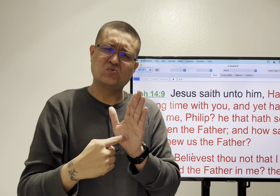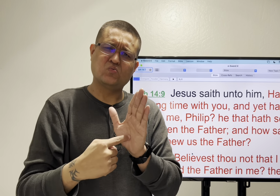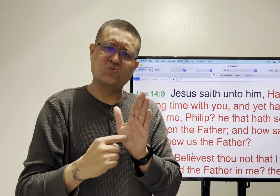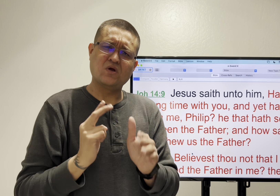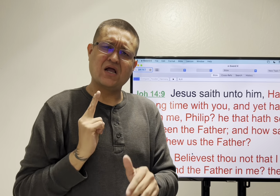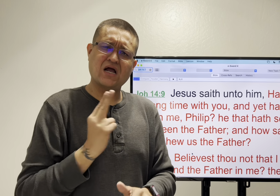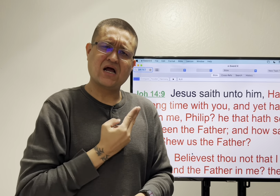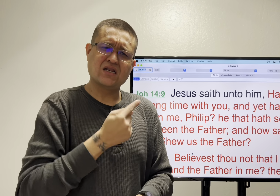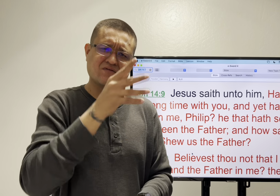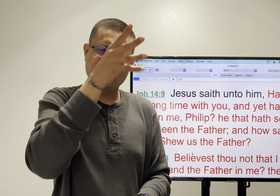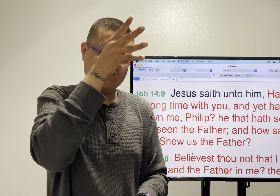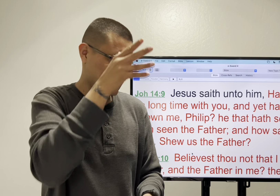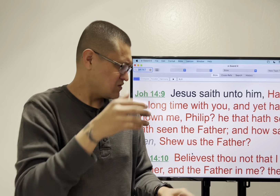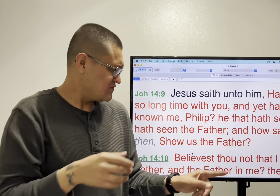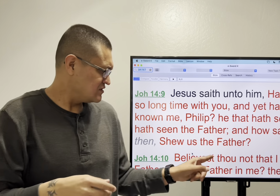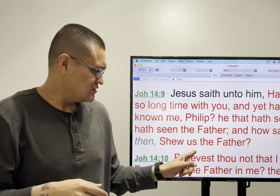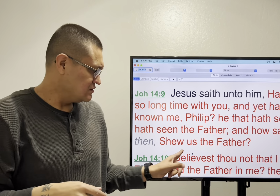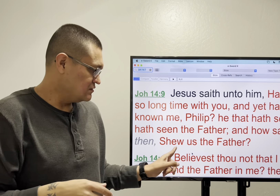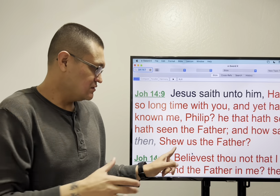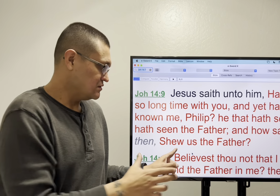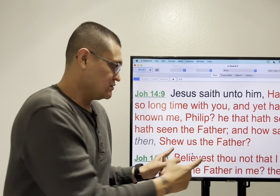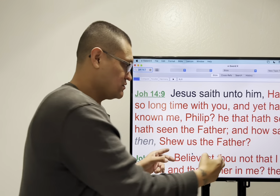then, show us the Father?